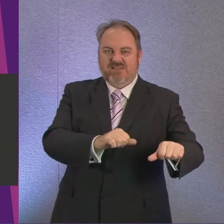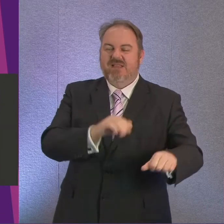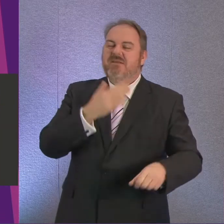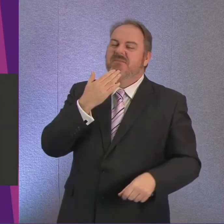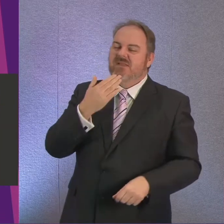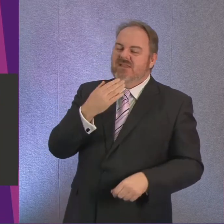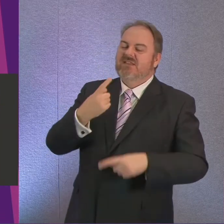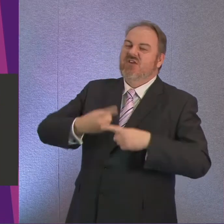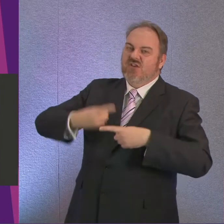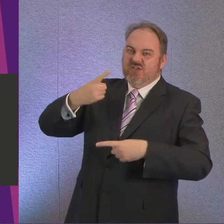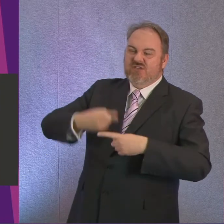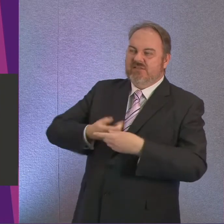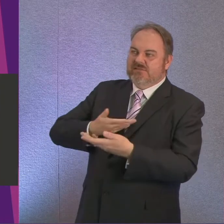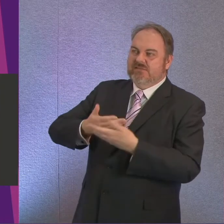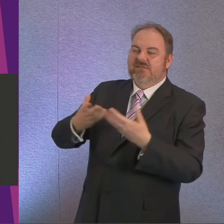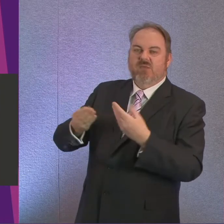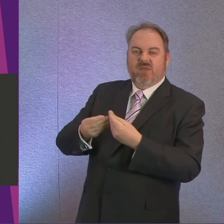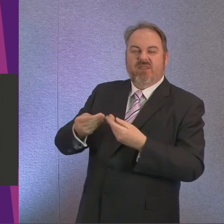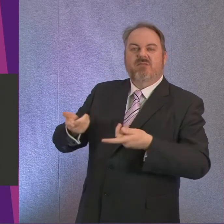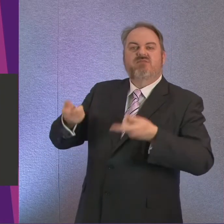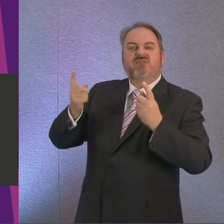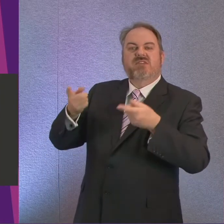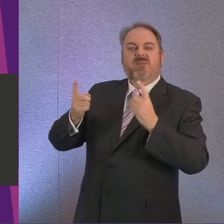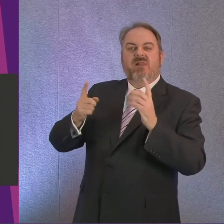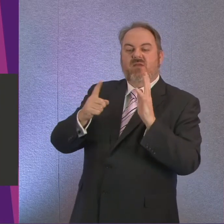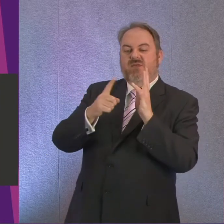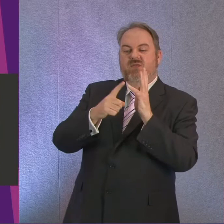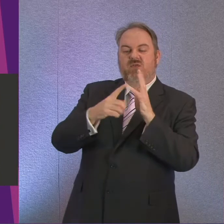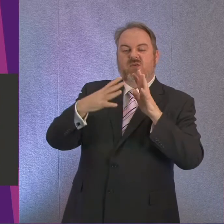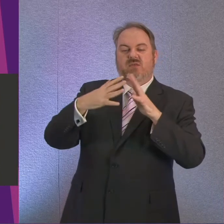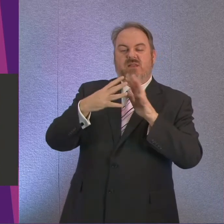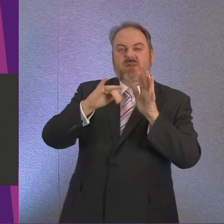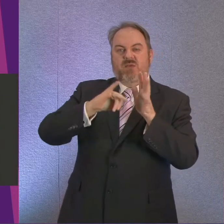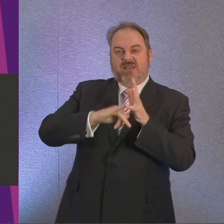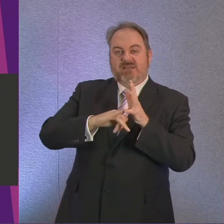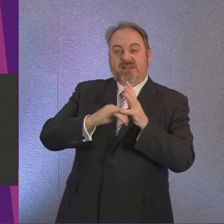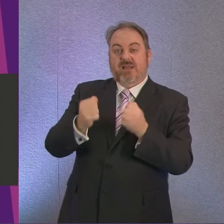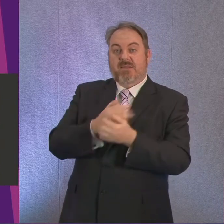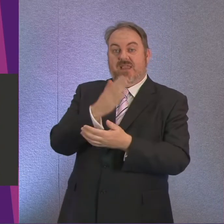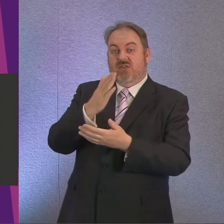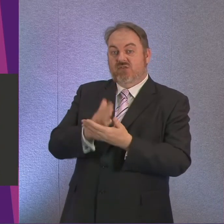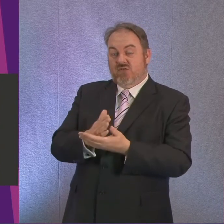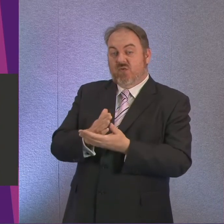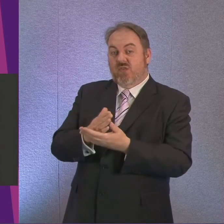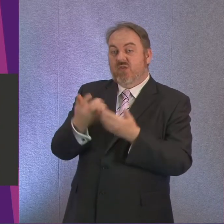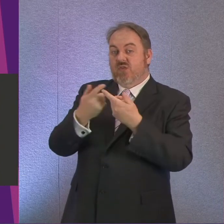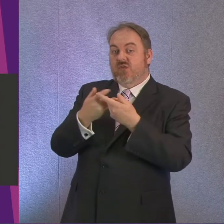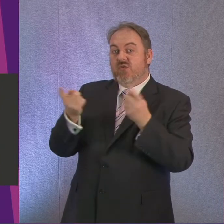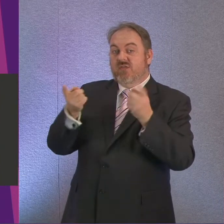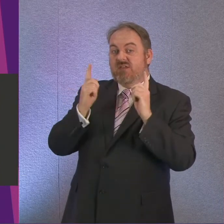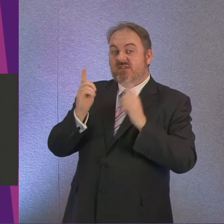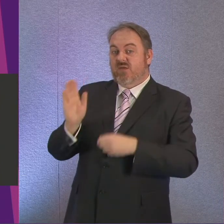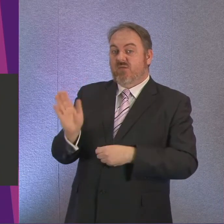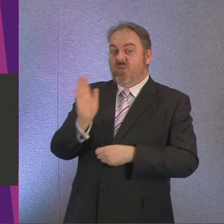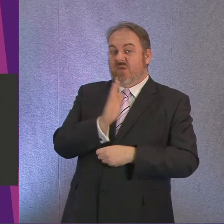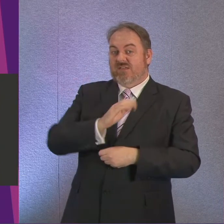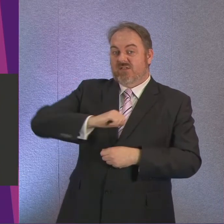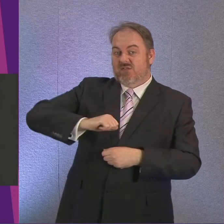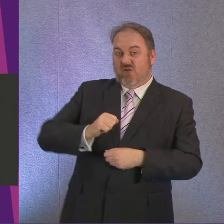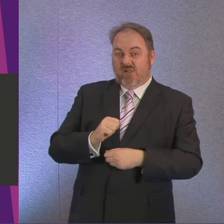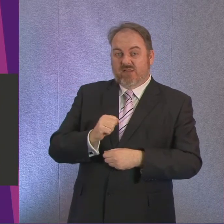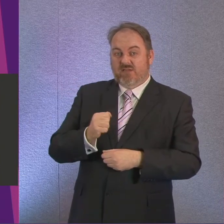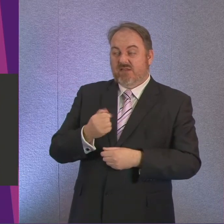urgently with the principal of UWS and ensure that all UWS students facing hardship receive a payment and all 0